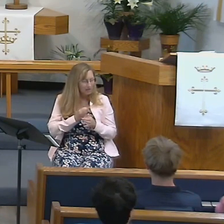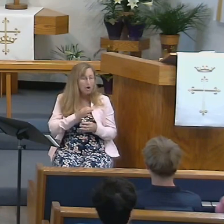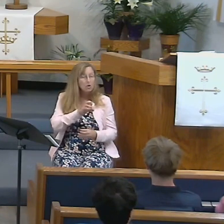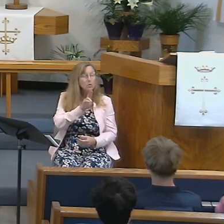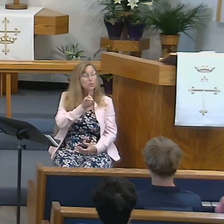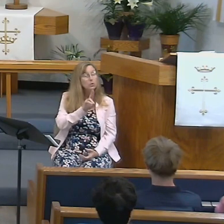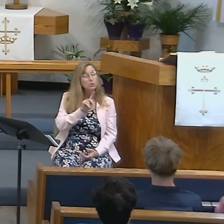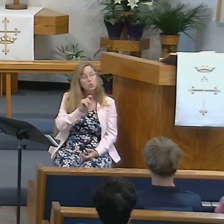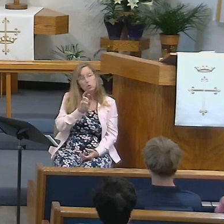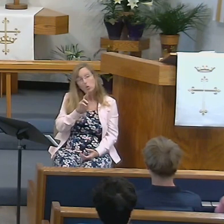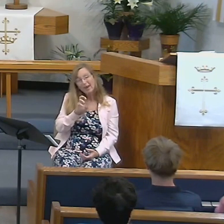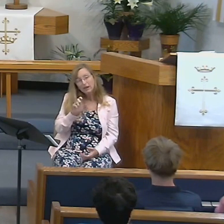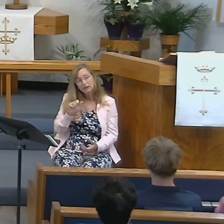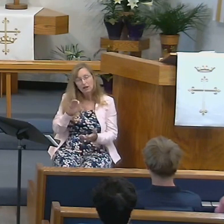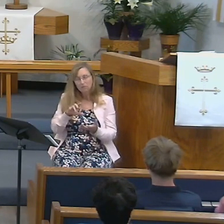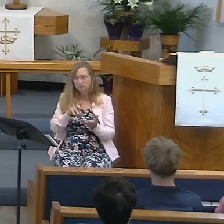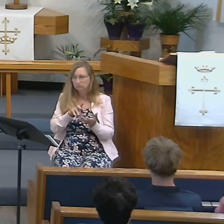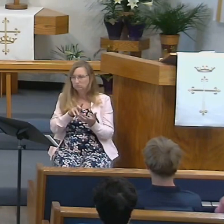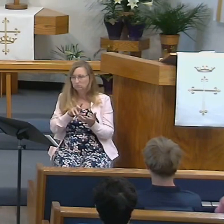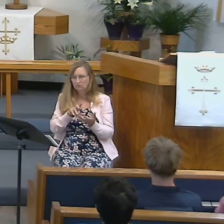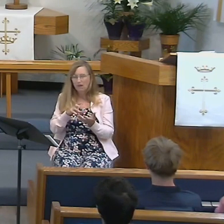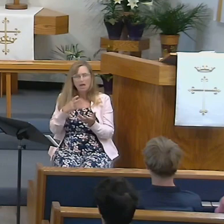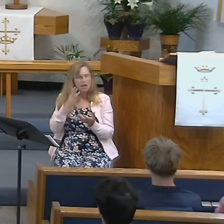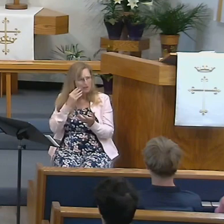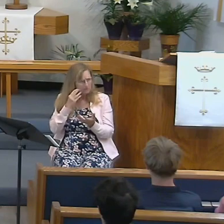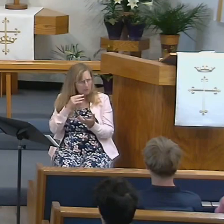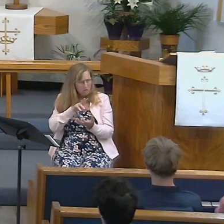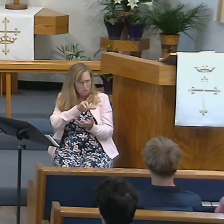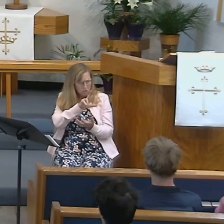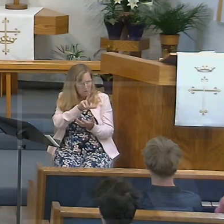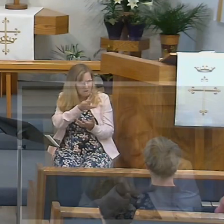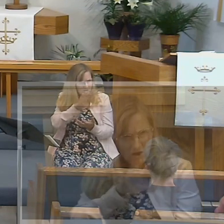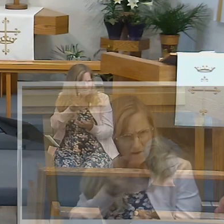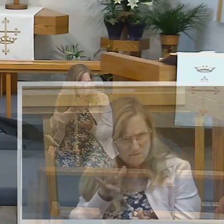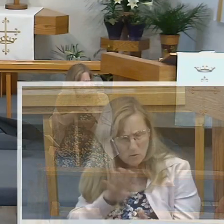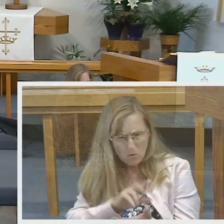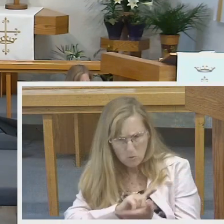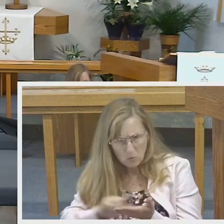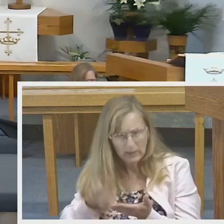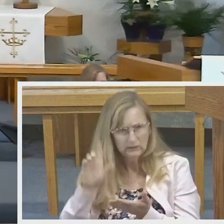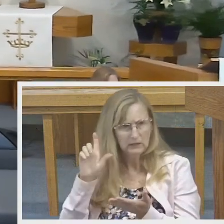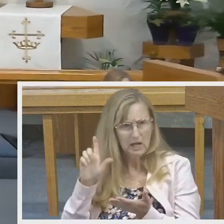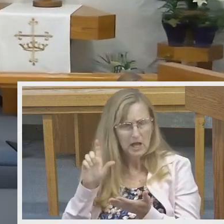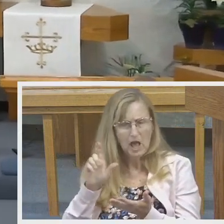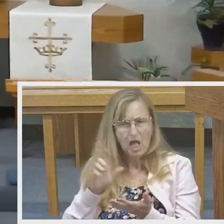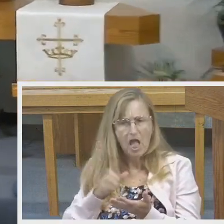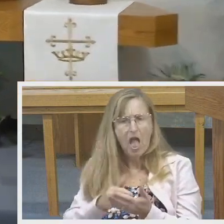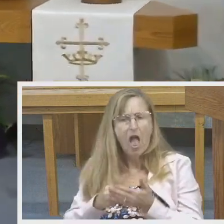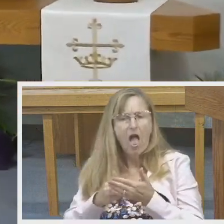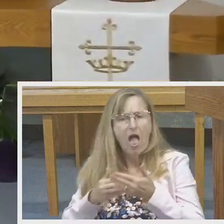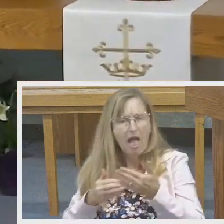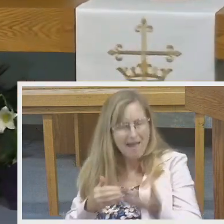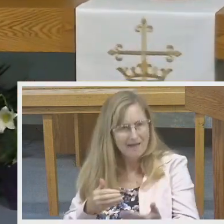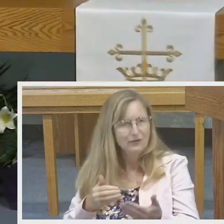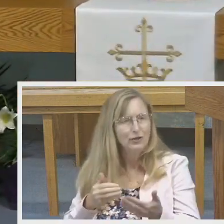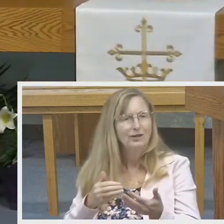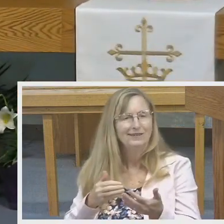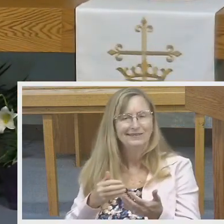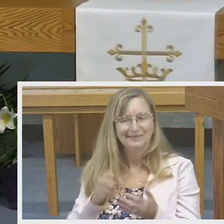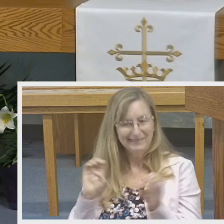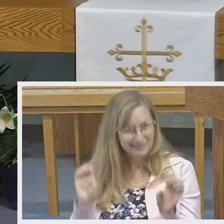for 3 or 4 weeks after Easter, when you walk down the street, everybody simply greets you, Christus vos